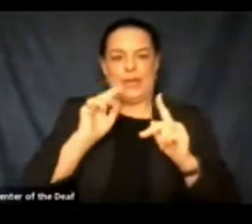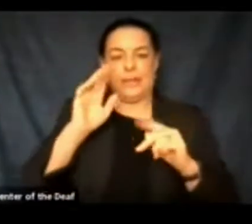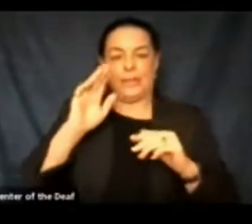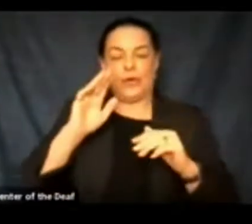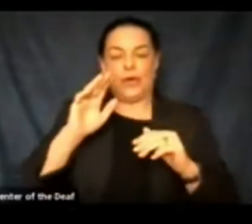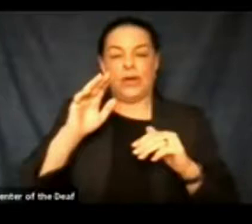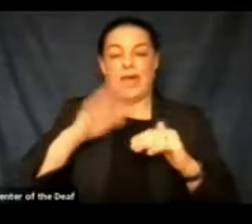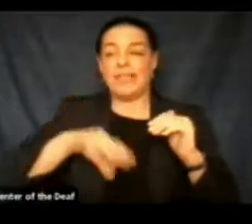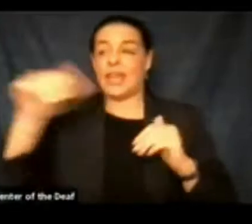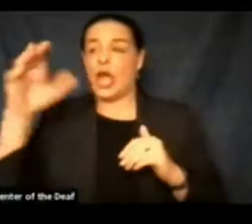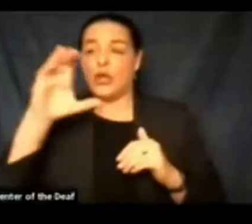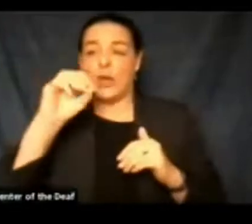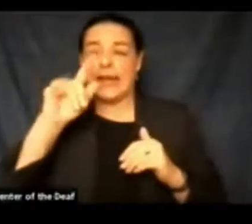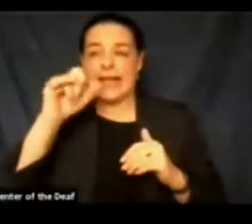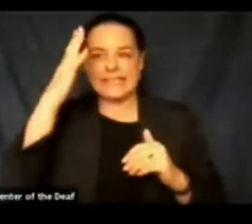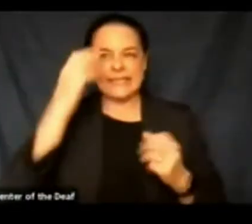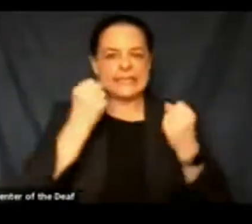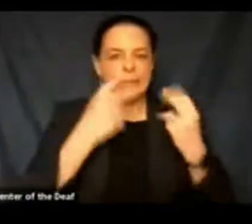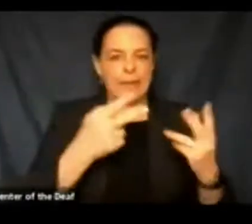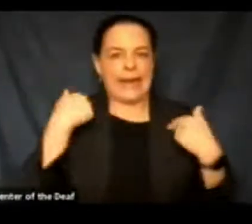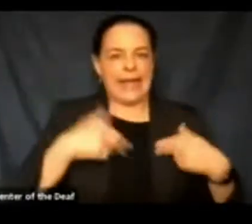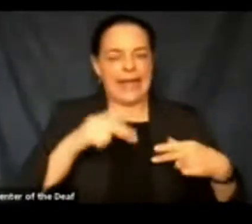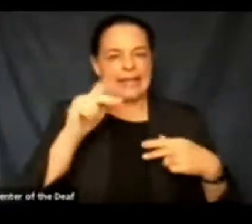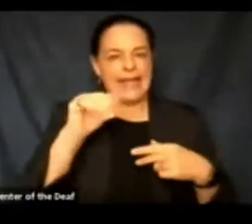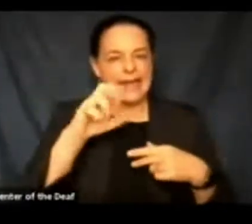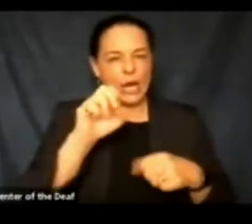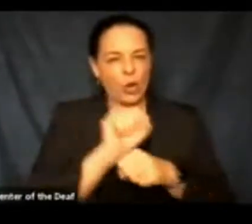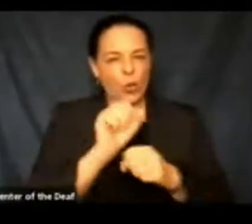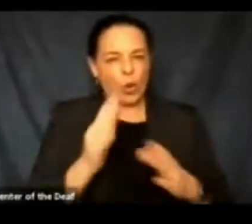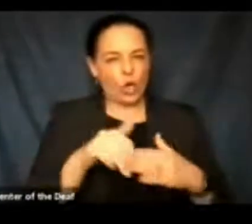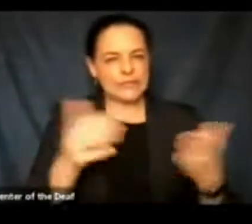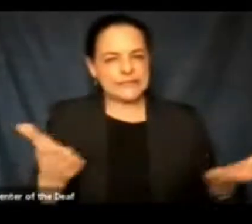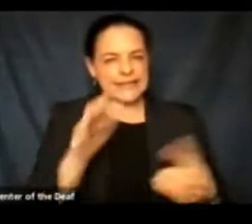counties because of the high number of healthcare workers in our area?